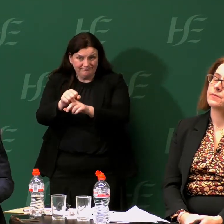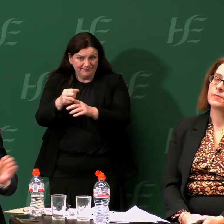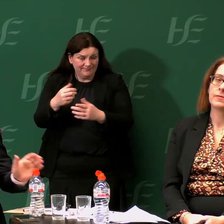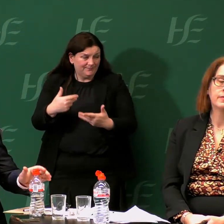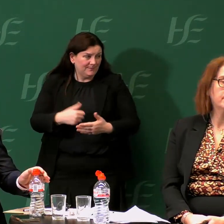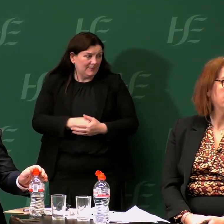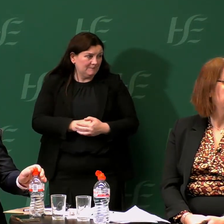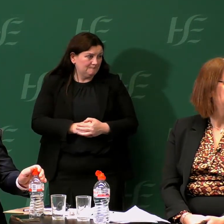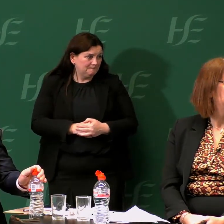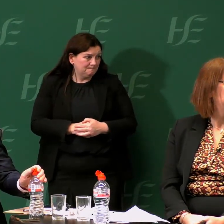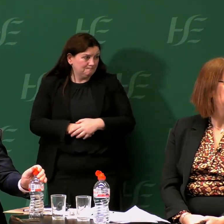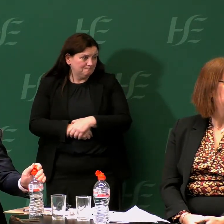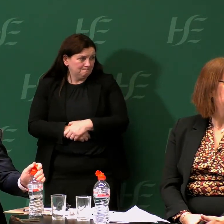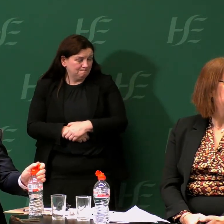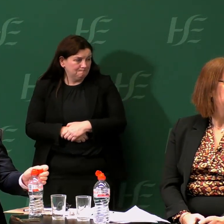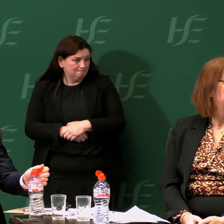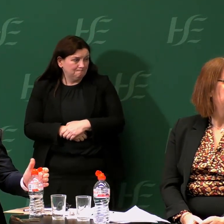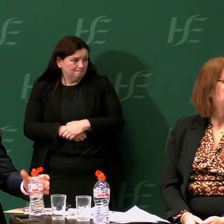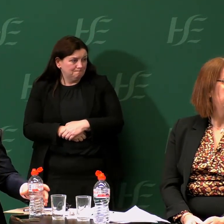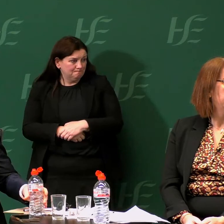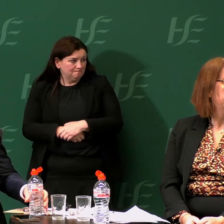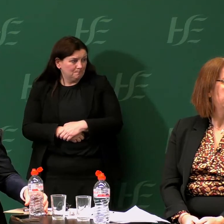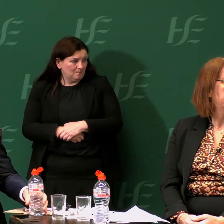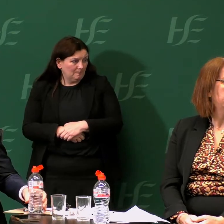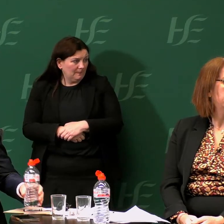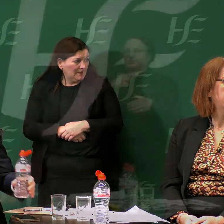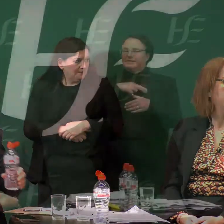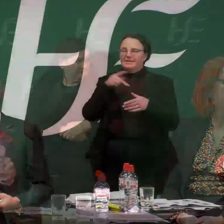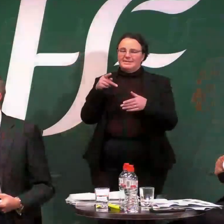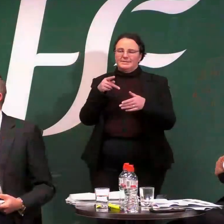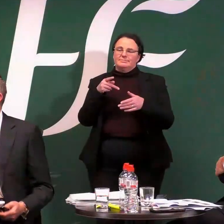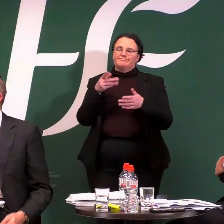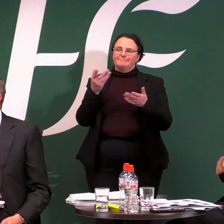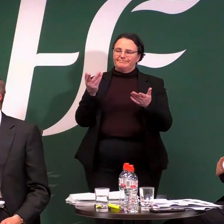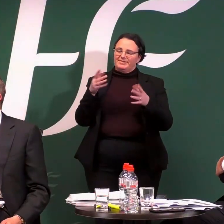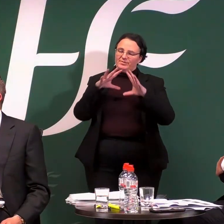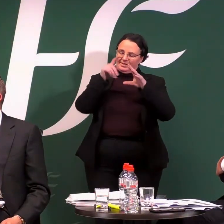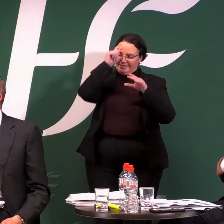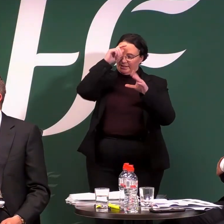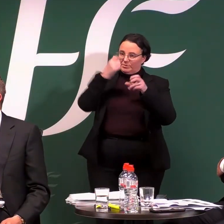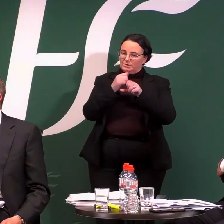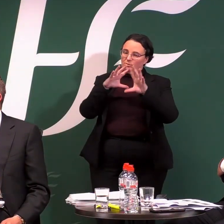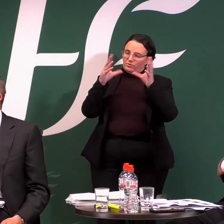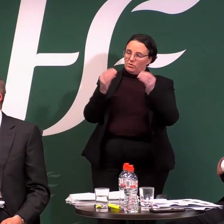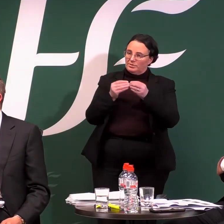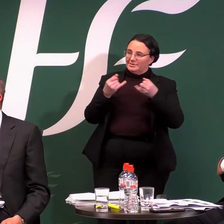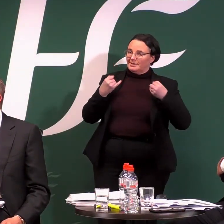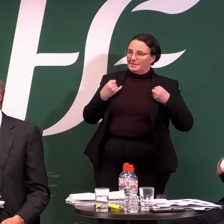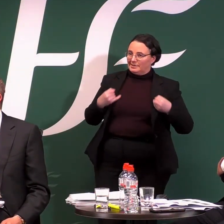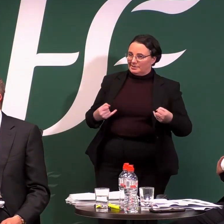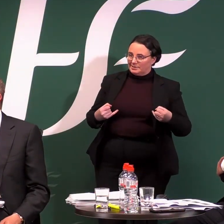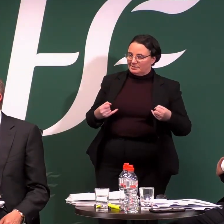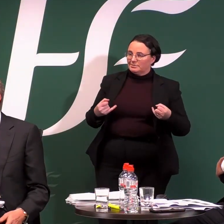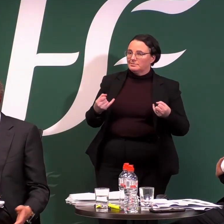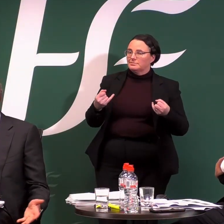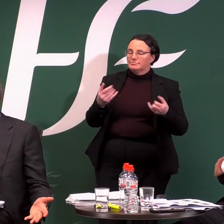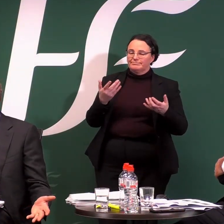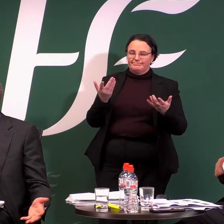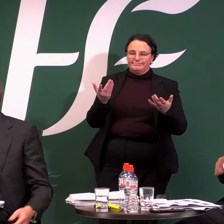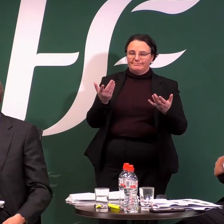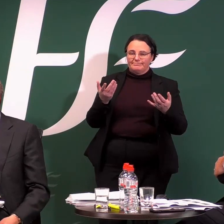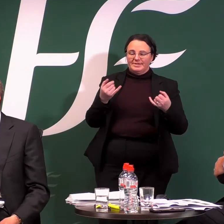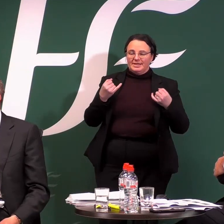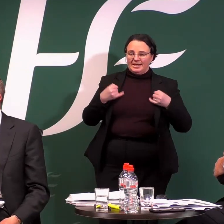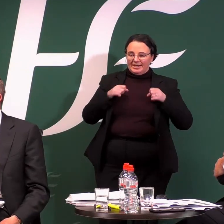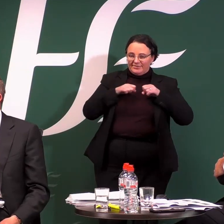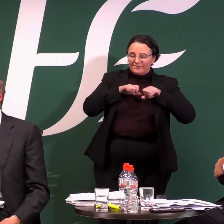you. It will go down the path of least resistance. So the whole spectrum of illness, from infection, which may be